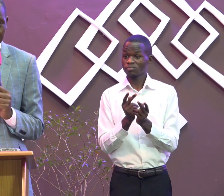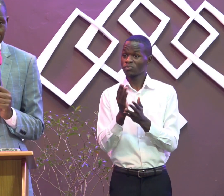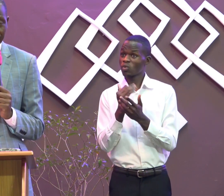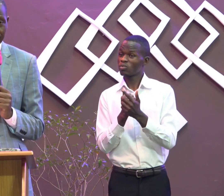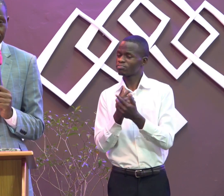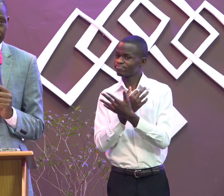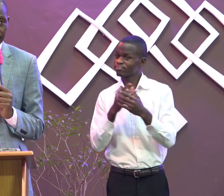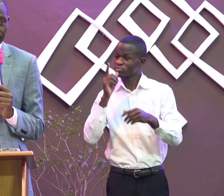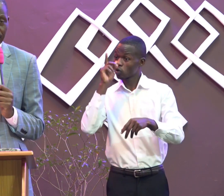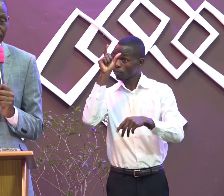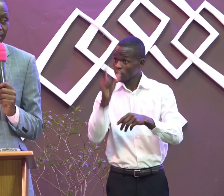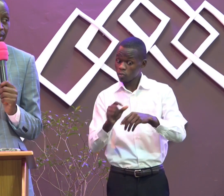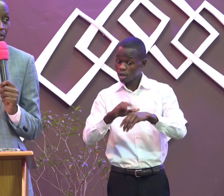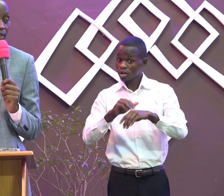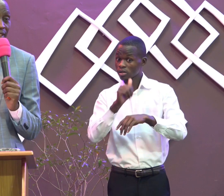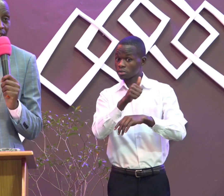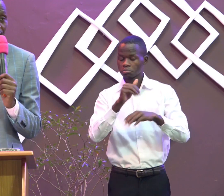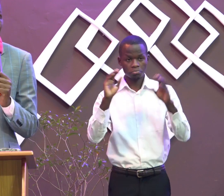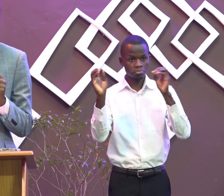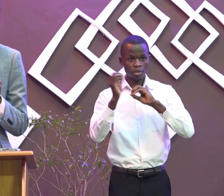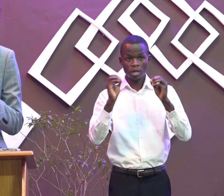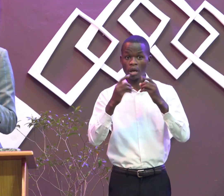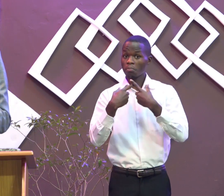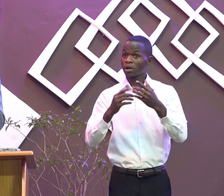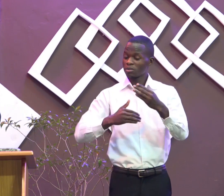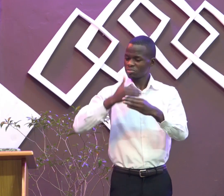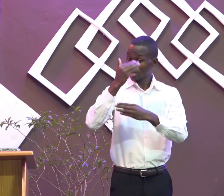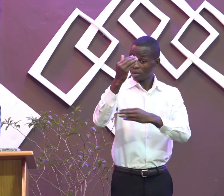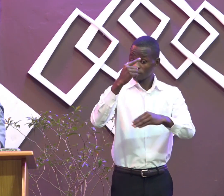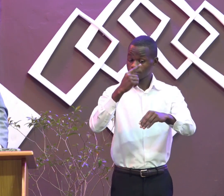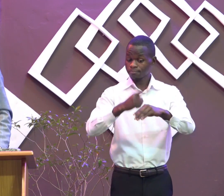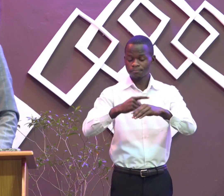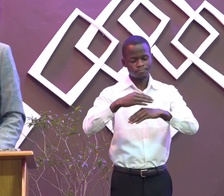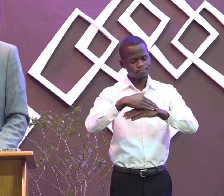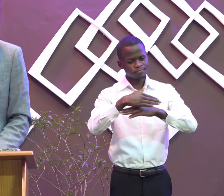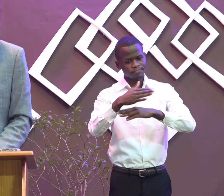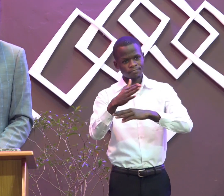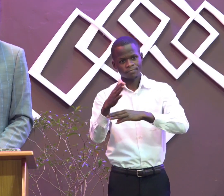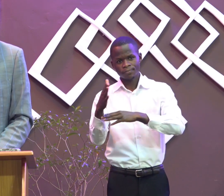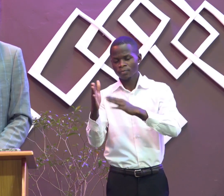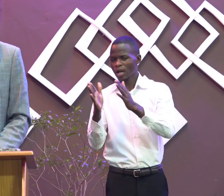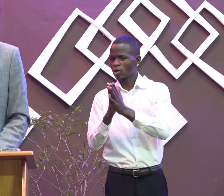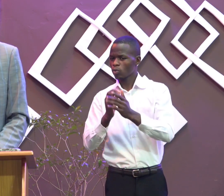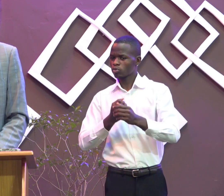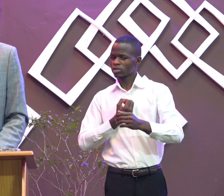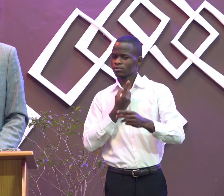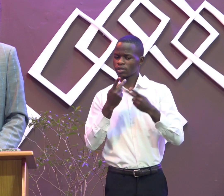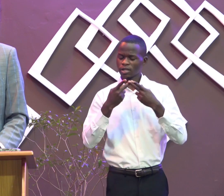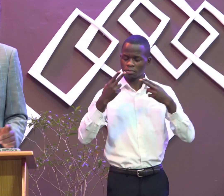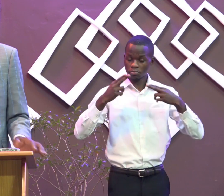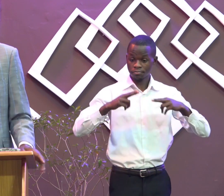amuyita. No one would invite him. N'ekiseera kyatuuka enzigi ne zigenanga zeggulawo. But a time came and doors started opening